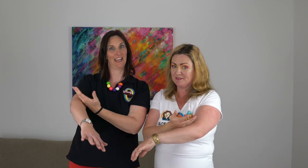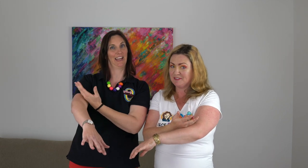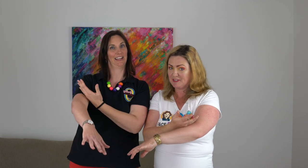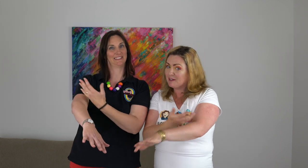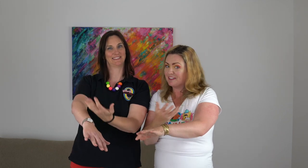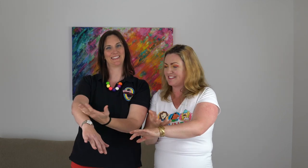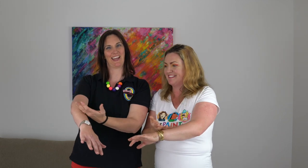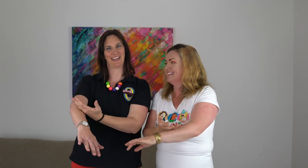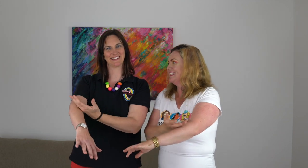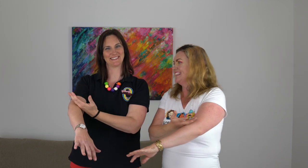live in the forest.